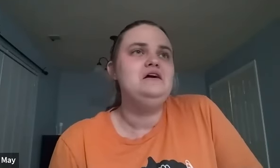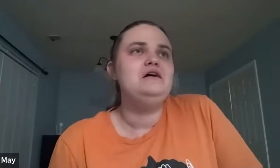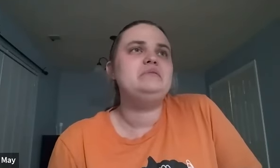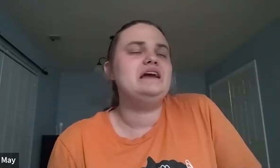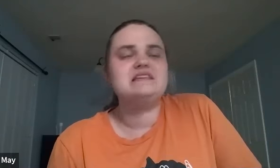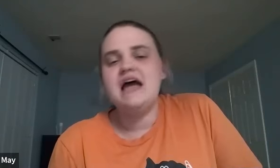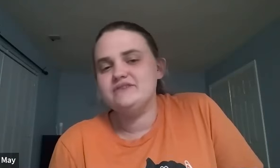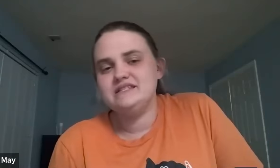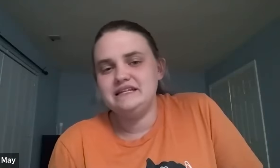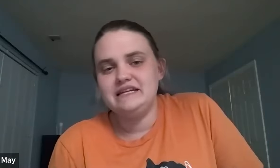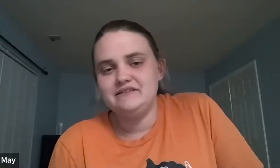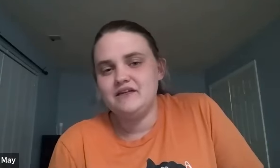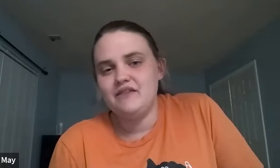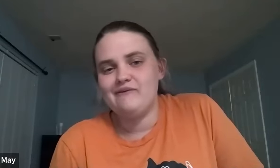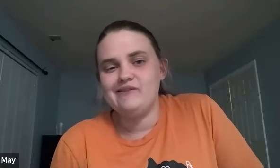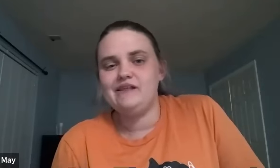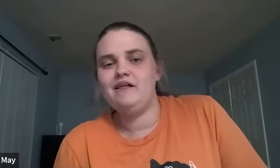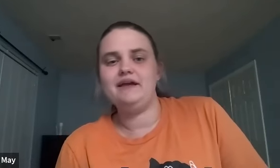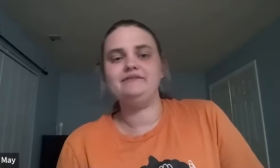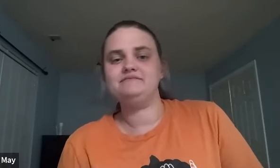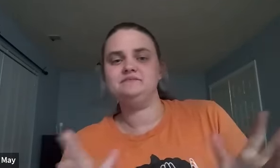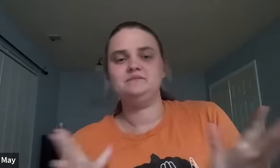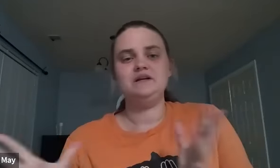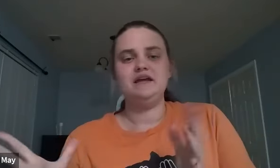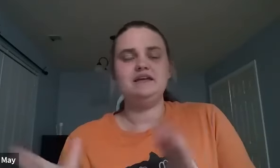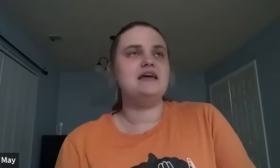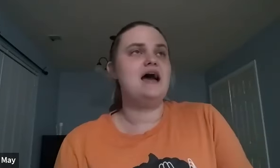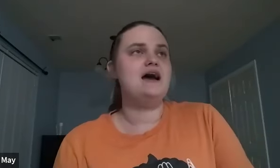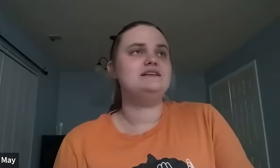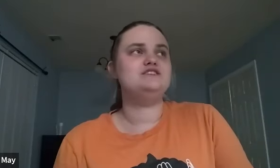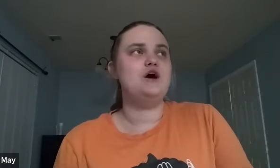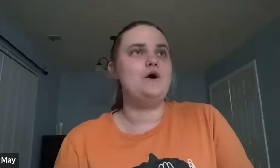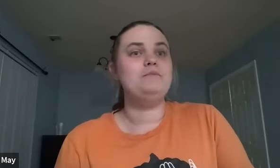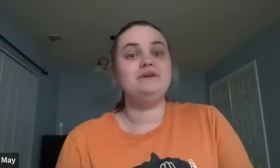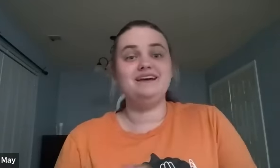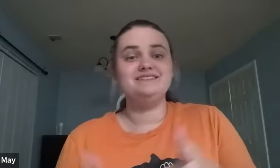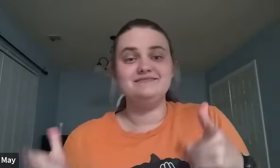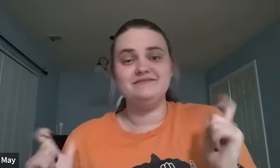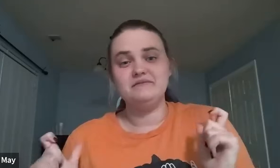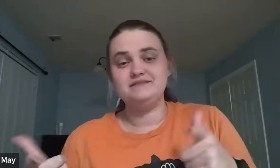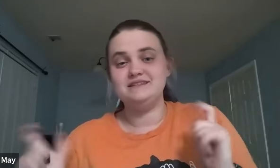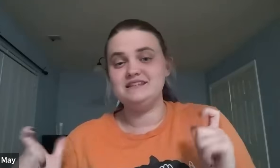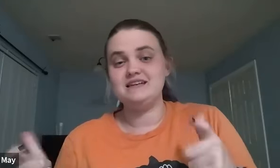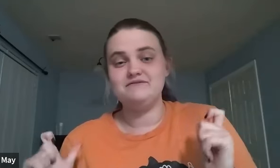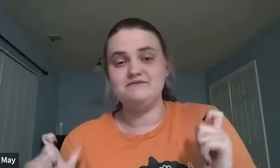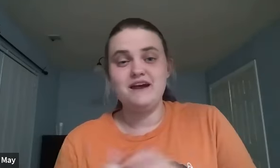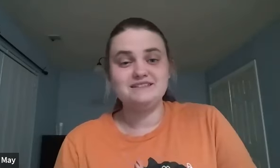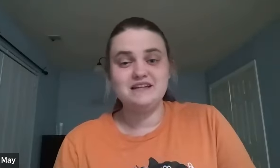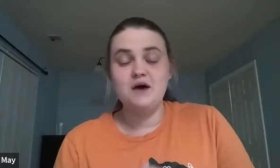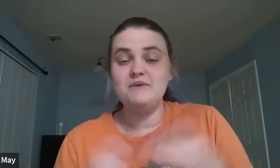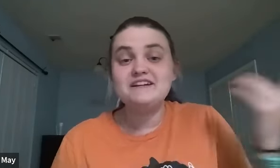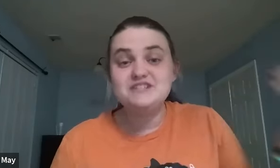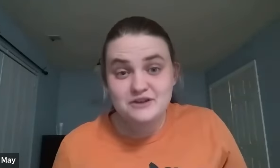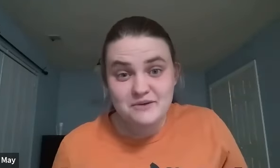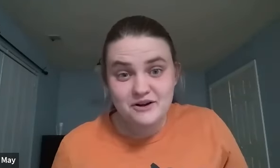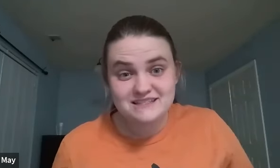But yes, I haven't seen anything that really like is that. So, but yes, this is that sign for fast. If I do come across someone